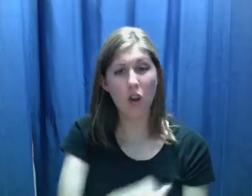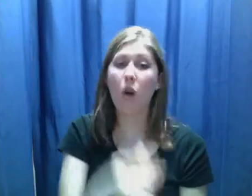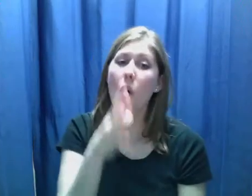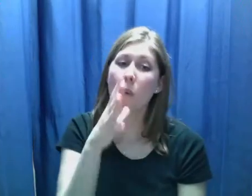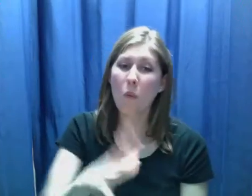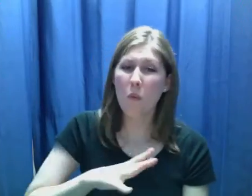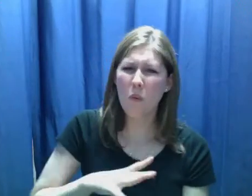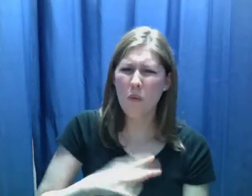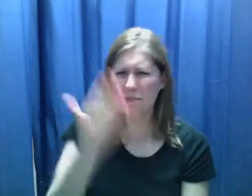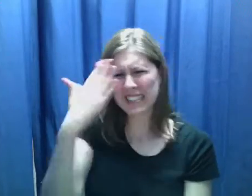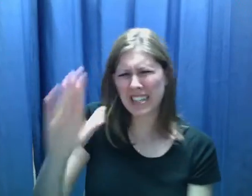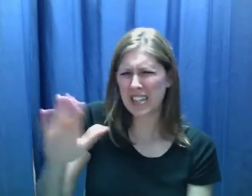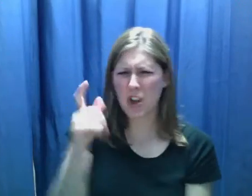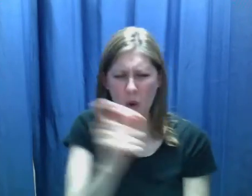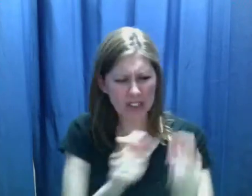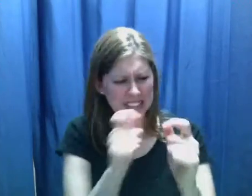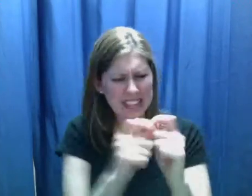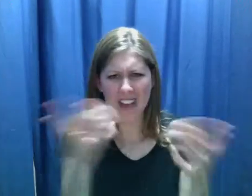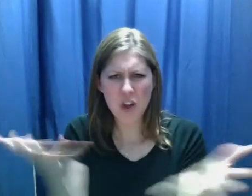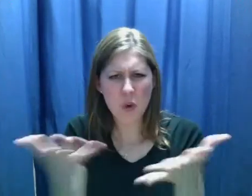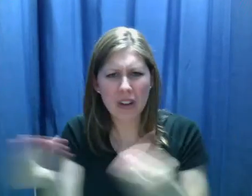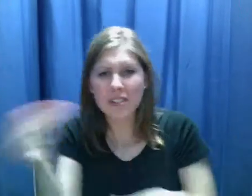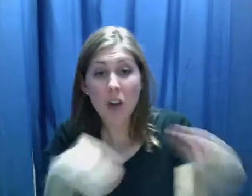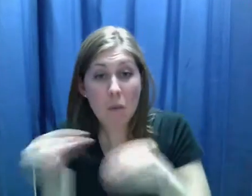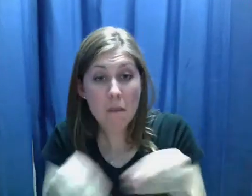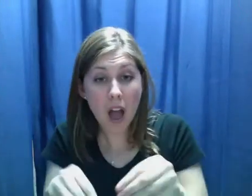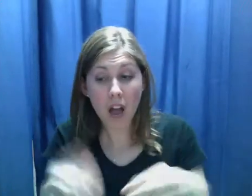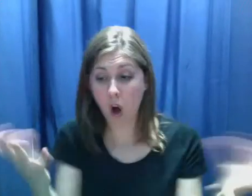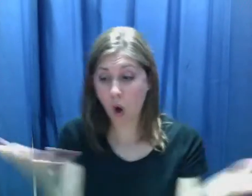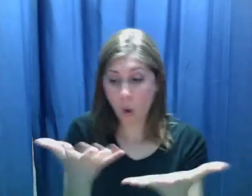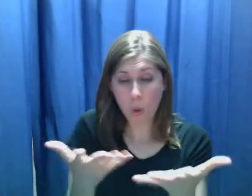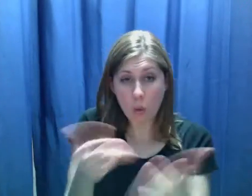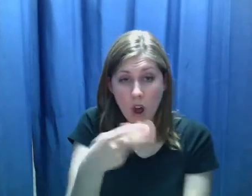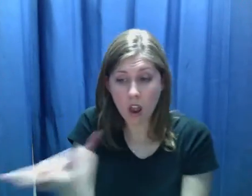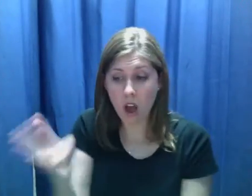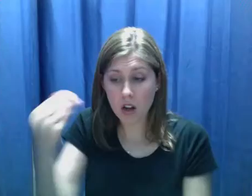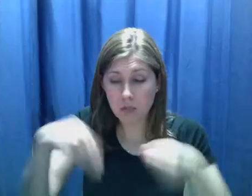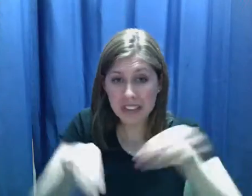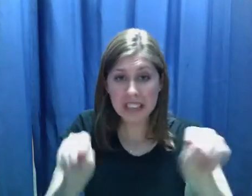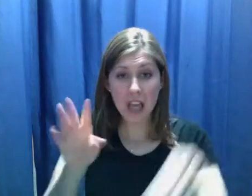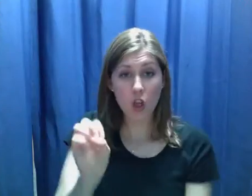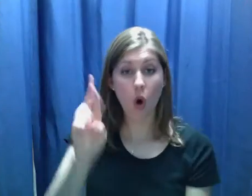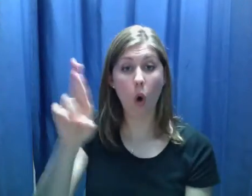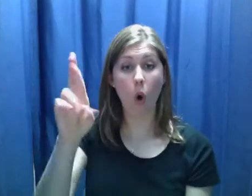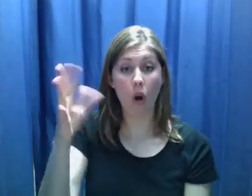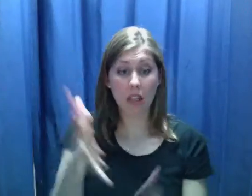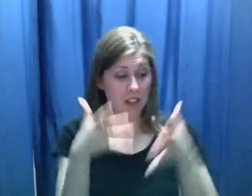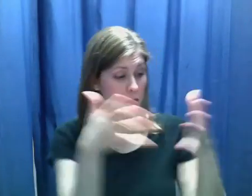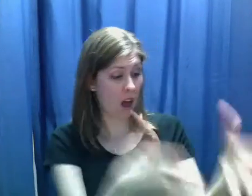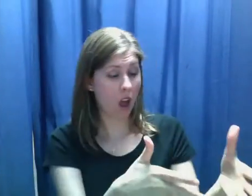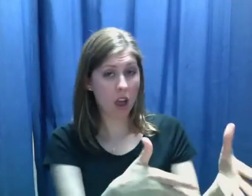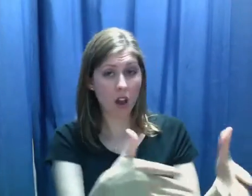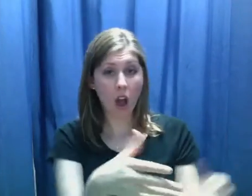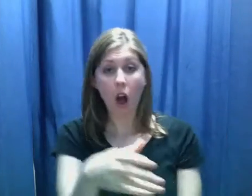pack, what items to sell or leave behind, or what to expect during debarkation at